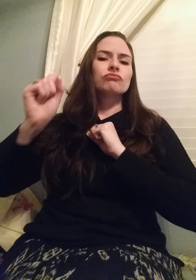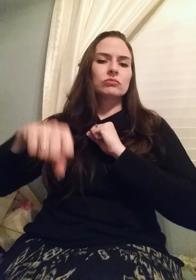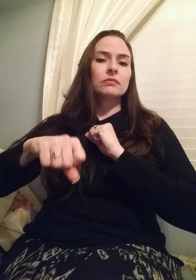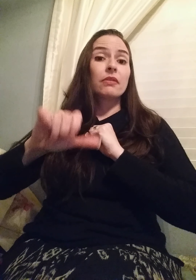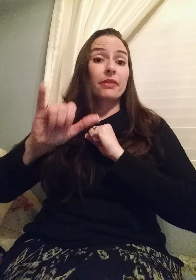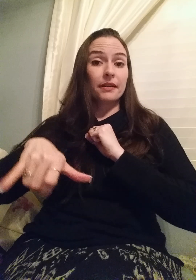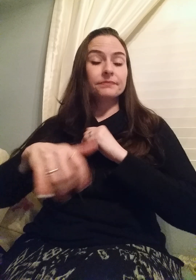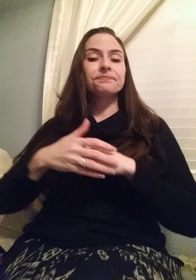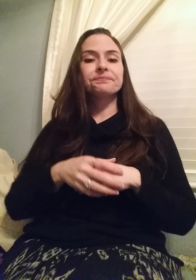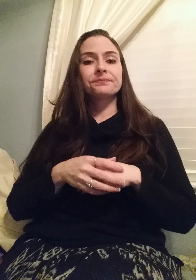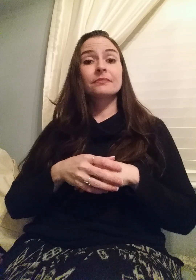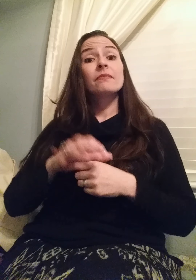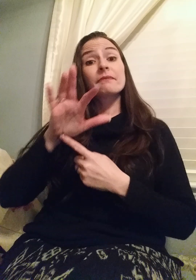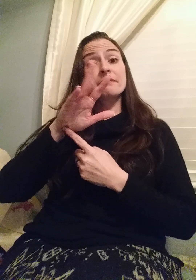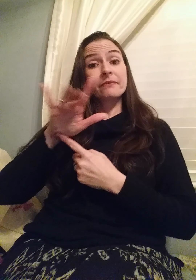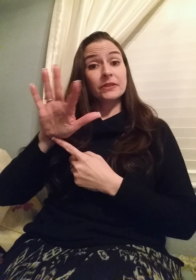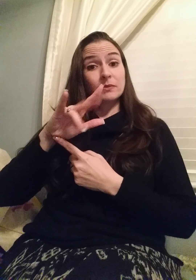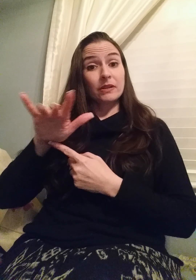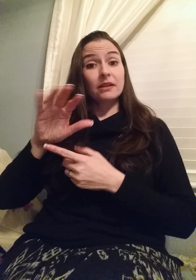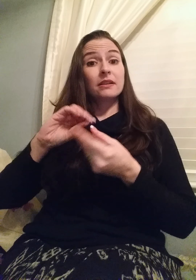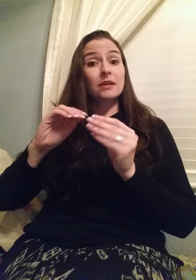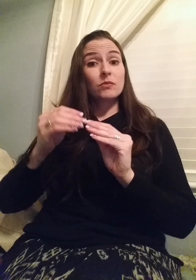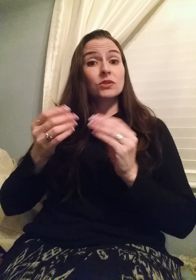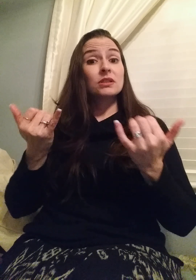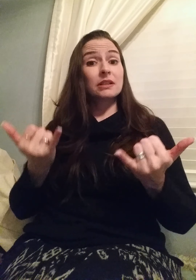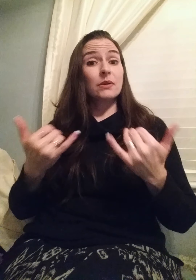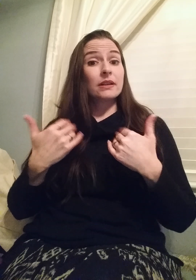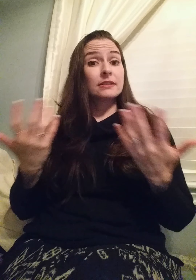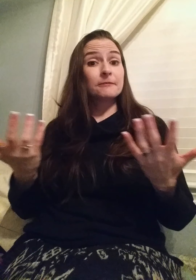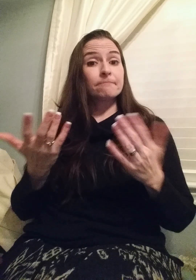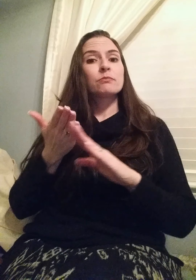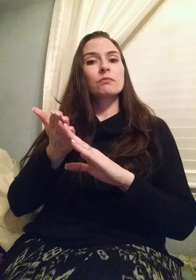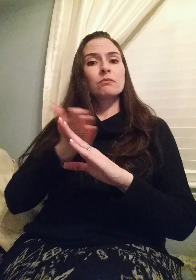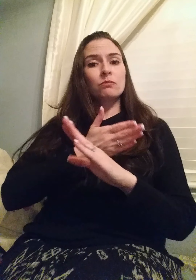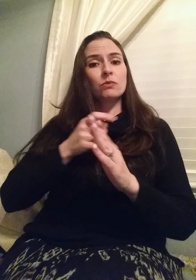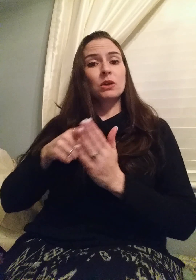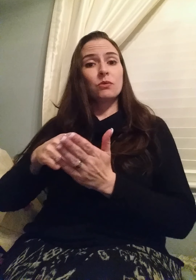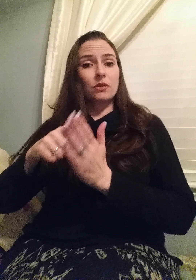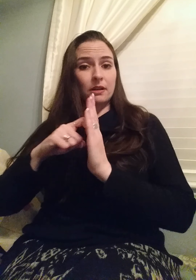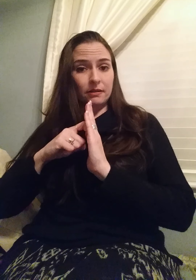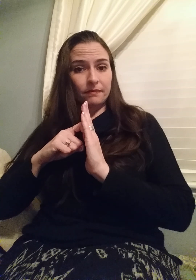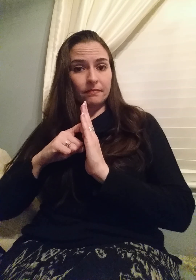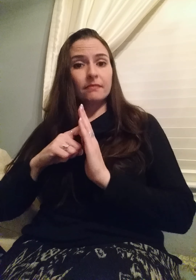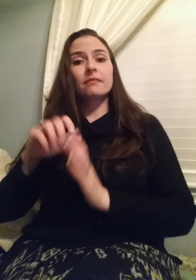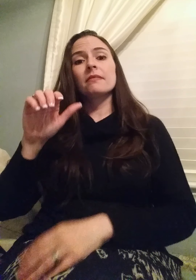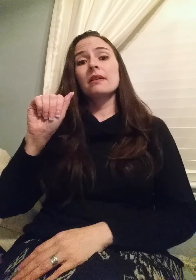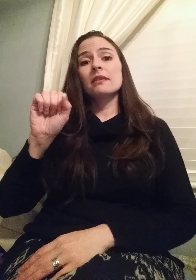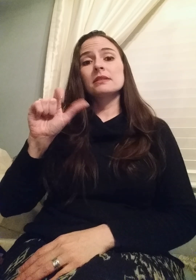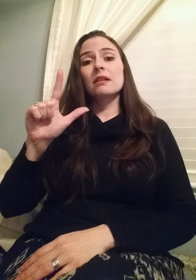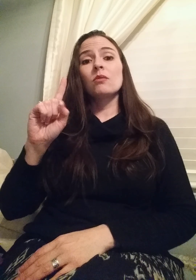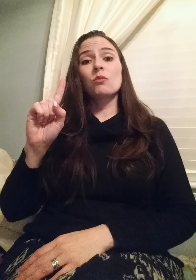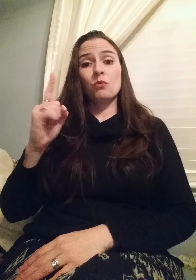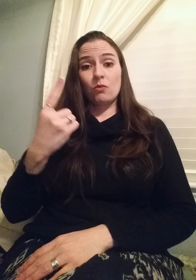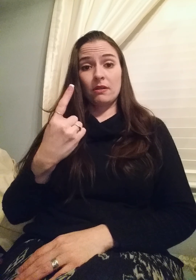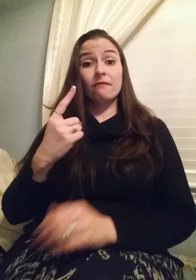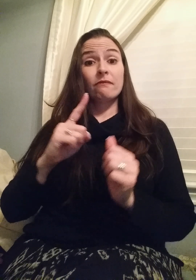Finger Spelling and Numbers now has the prerequisite of ASL 1. Mostly